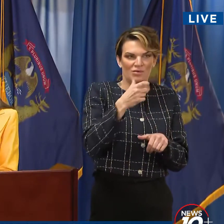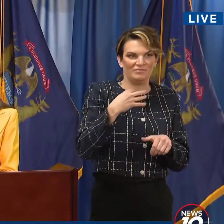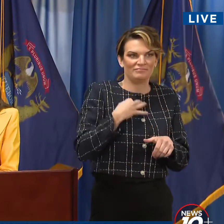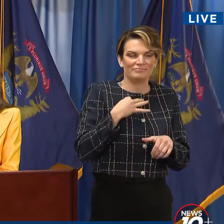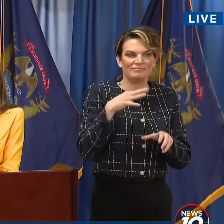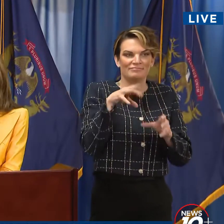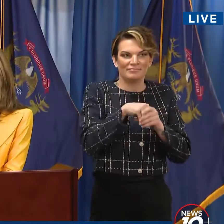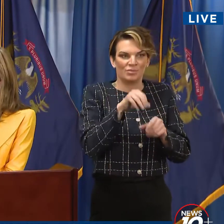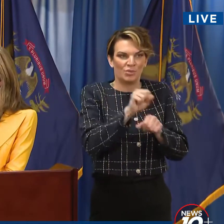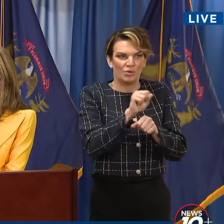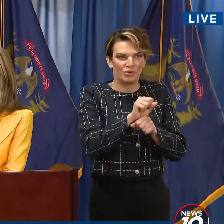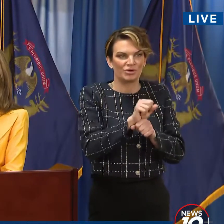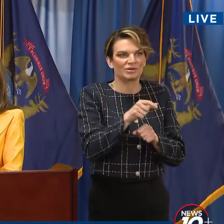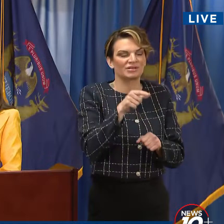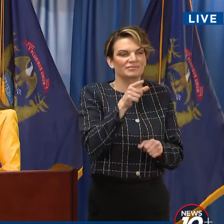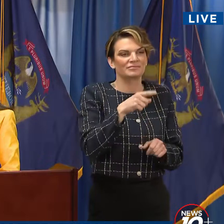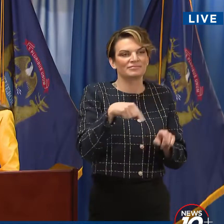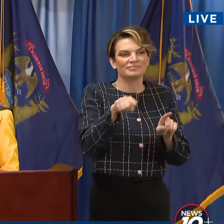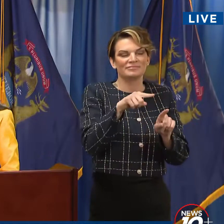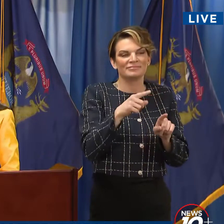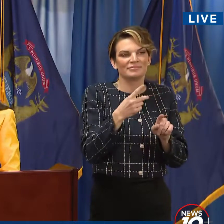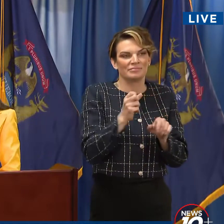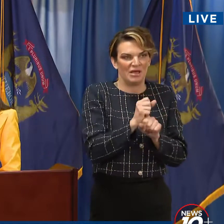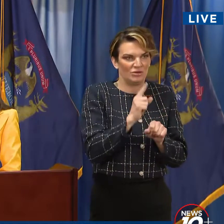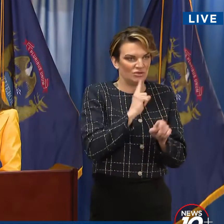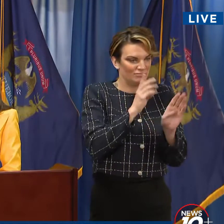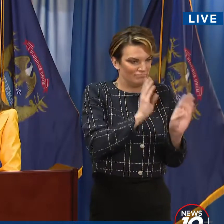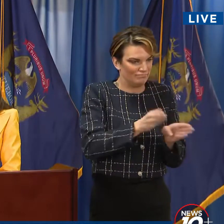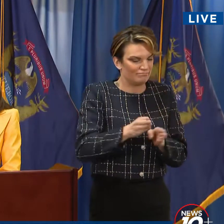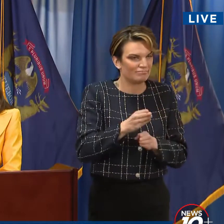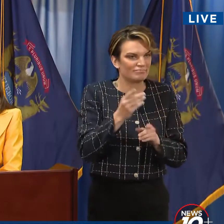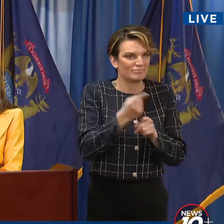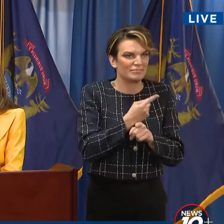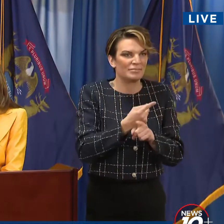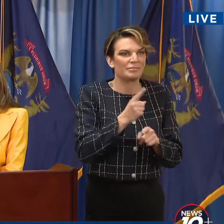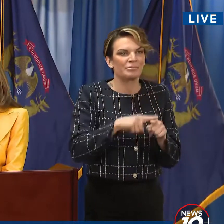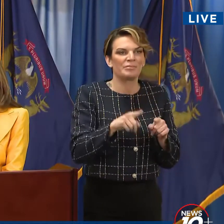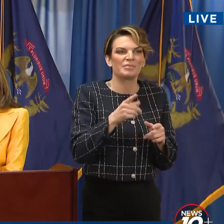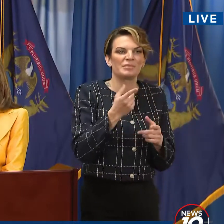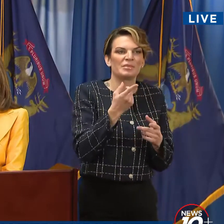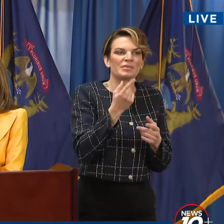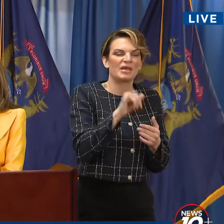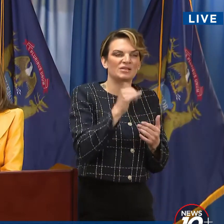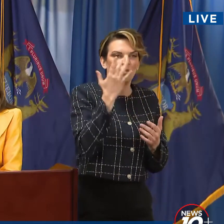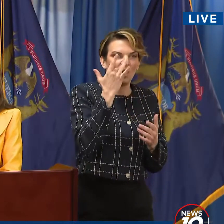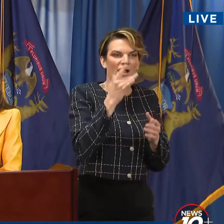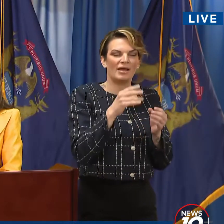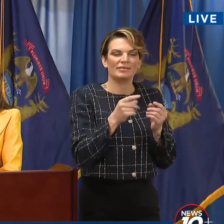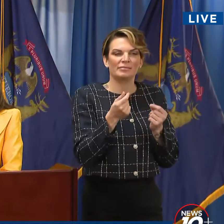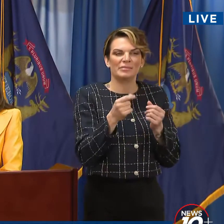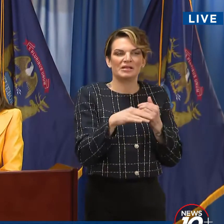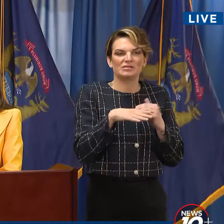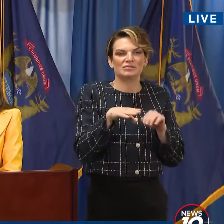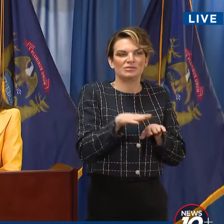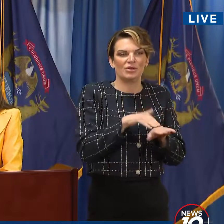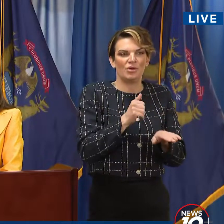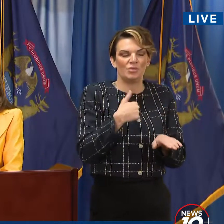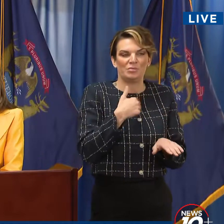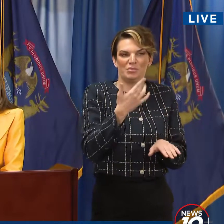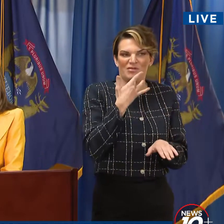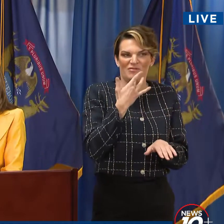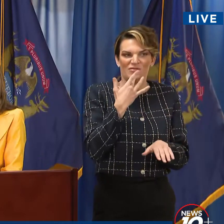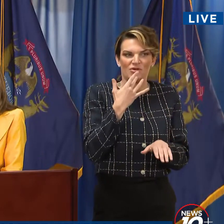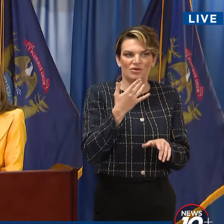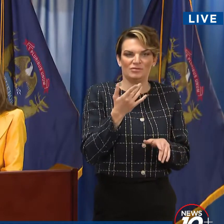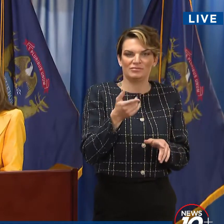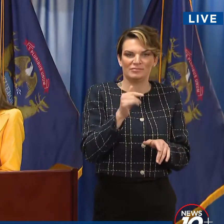did. But I think that contributed to some of the careful, slower actions, which we would prefer over speed and efficiency that leads